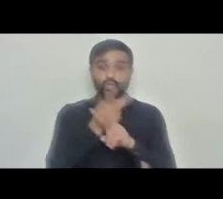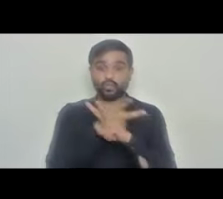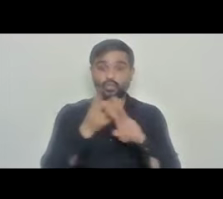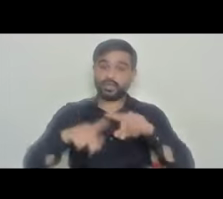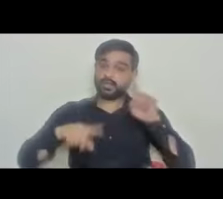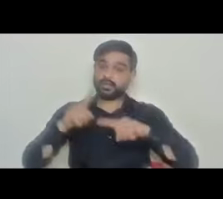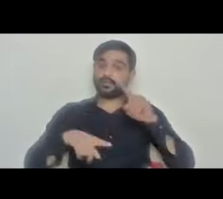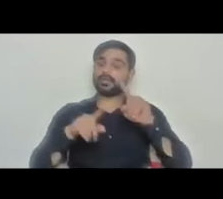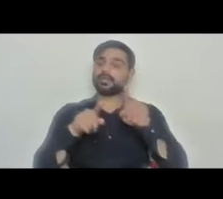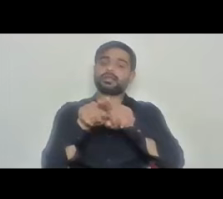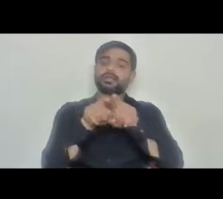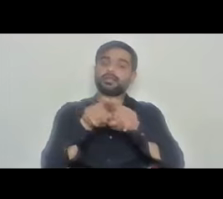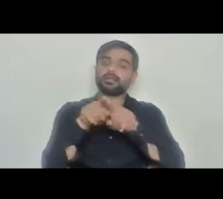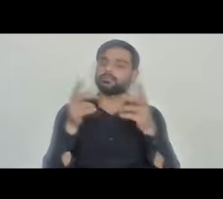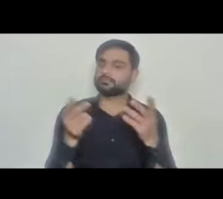for example,